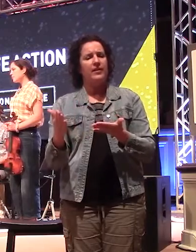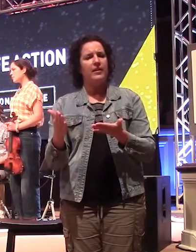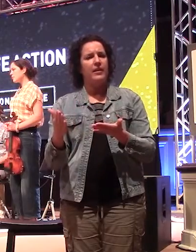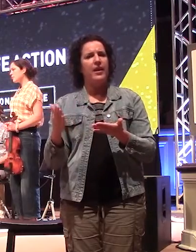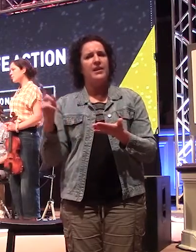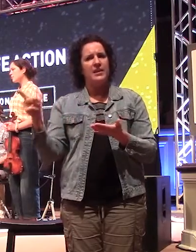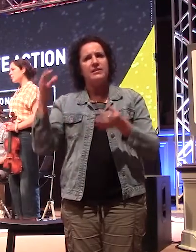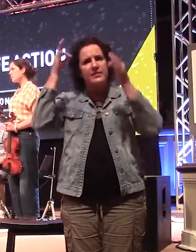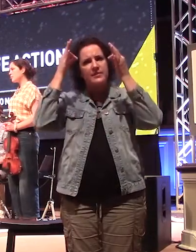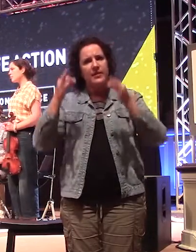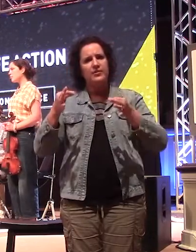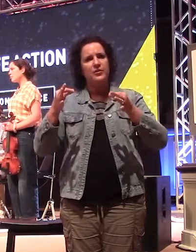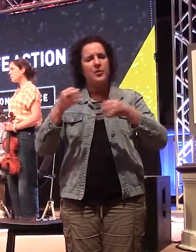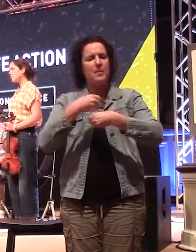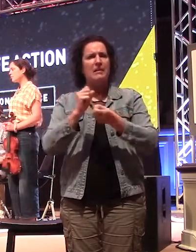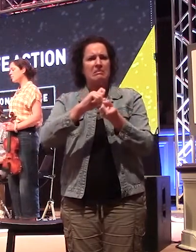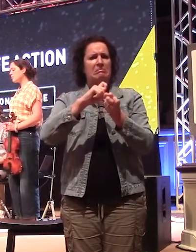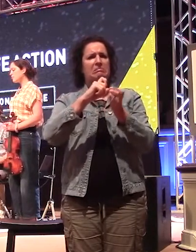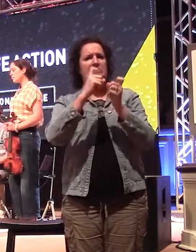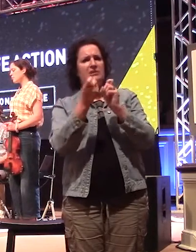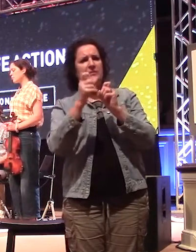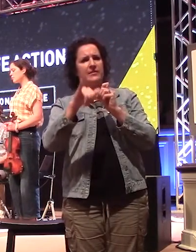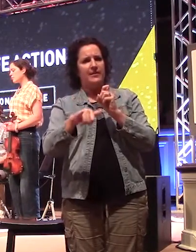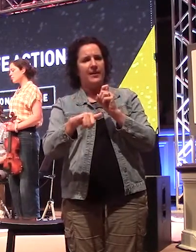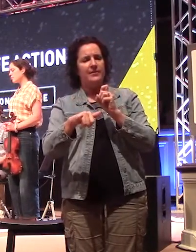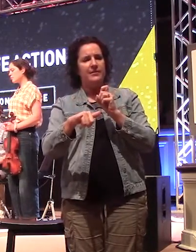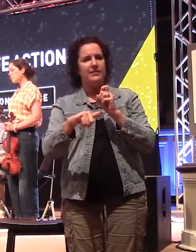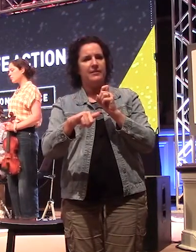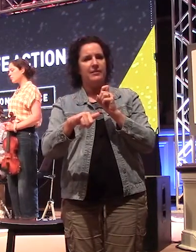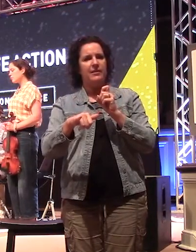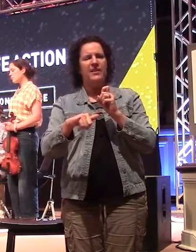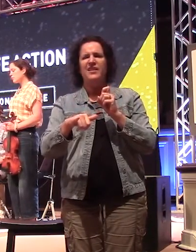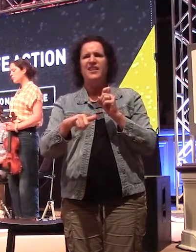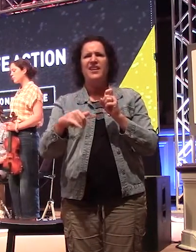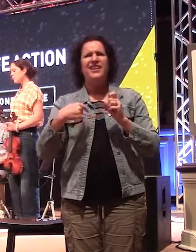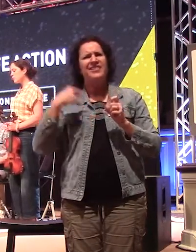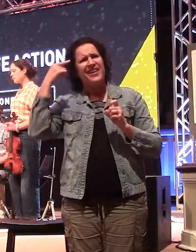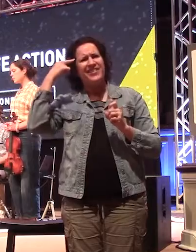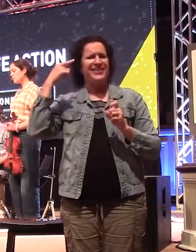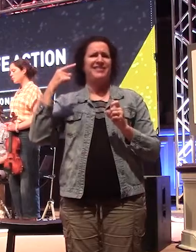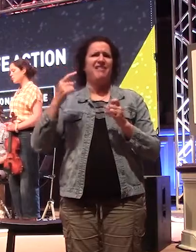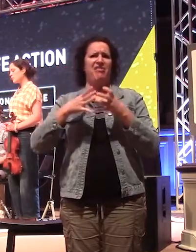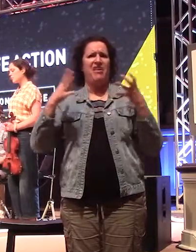And Achan decided to make an adjustment to that. It just seemed too much to ask.